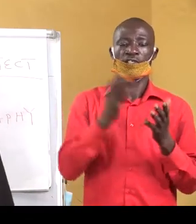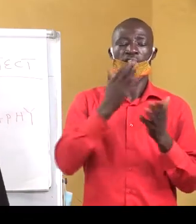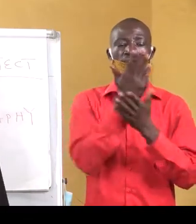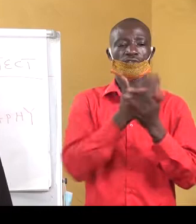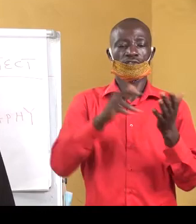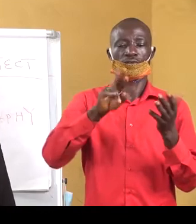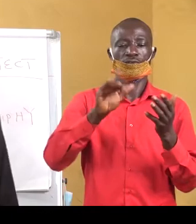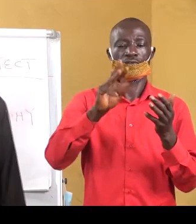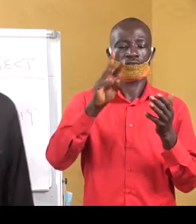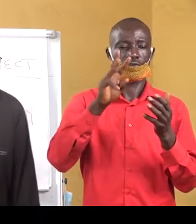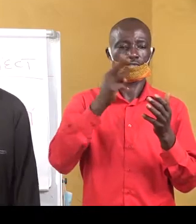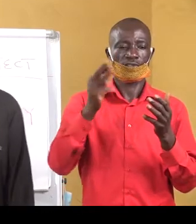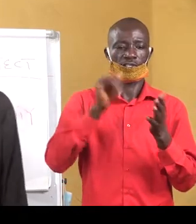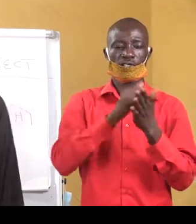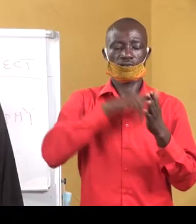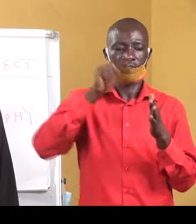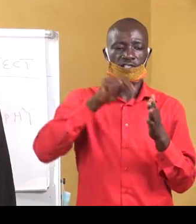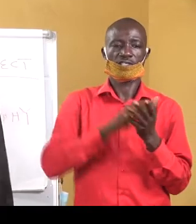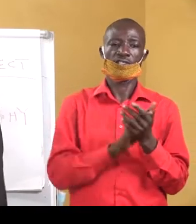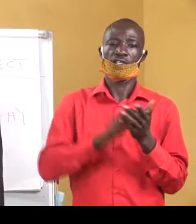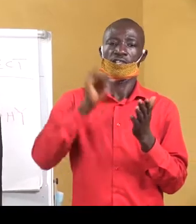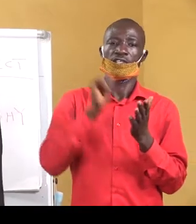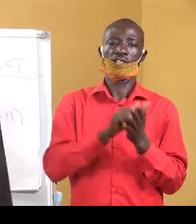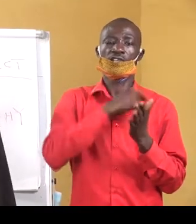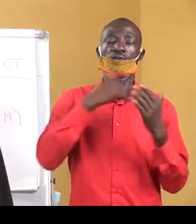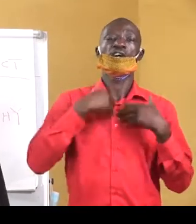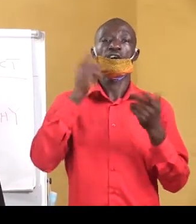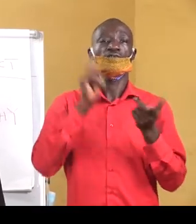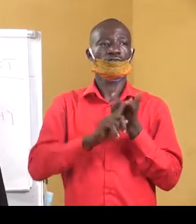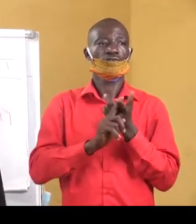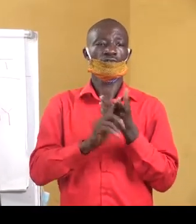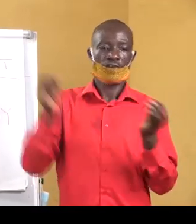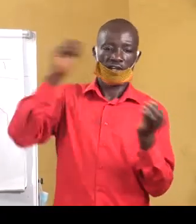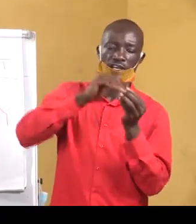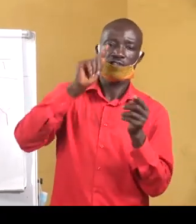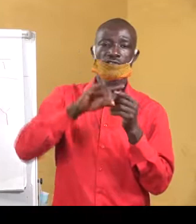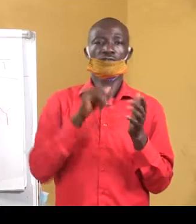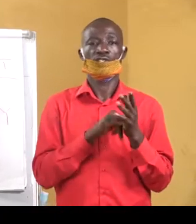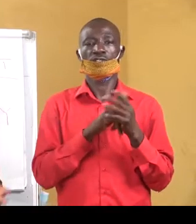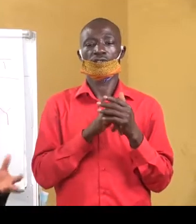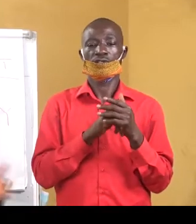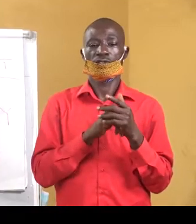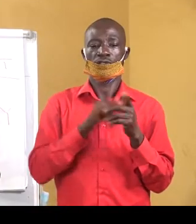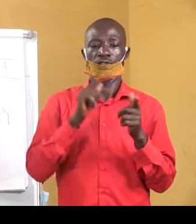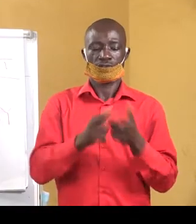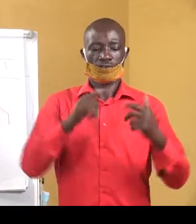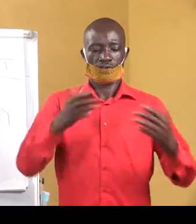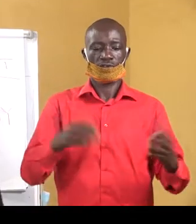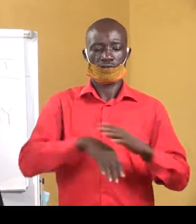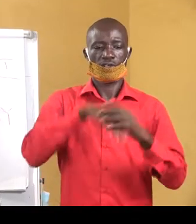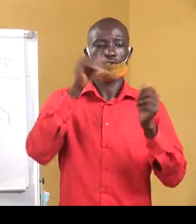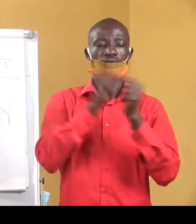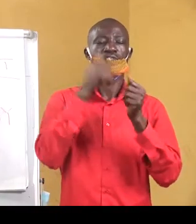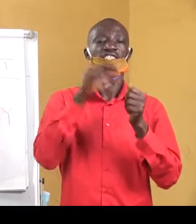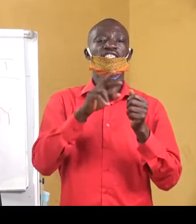materials that we need that we have to really add to it to come out with the real